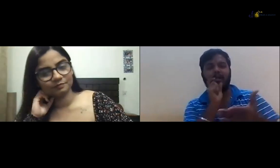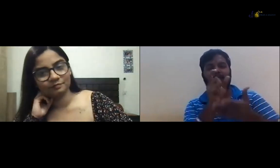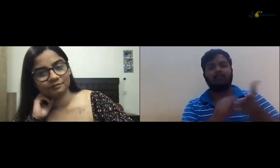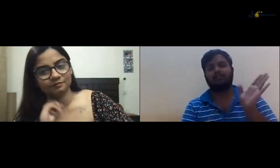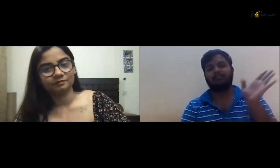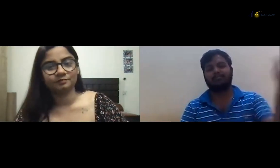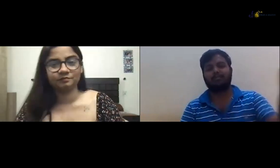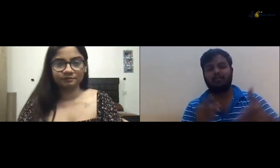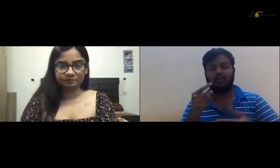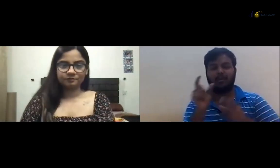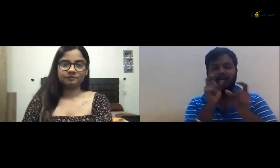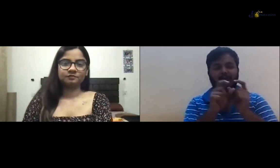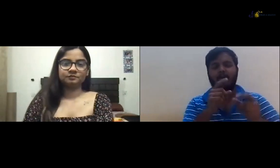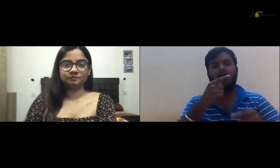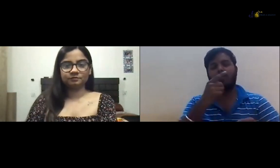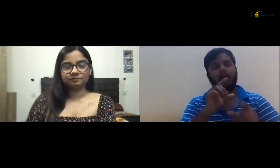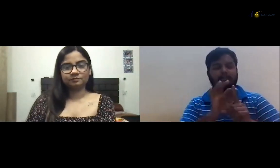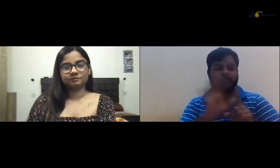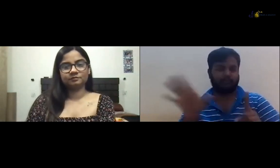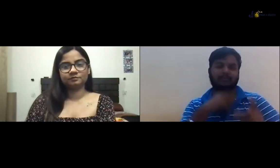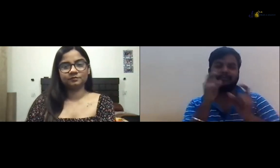and I could communicate with her through writing, and